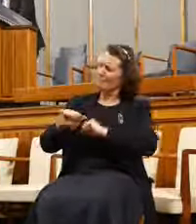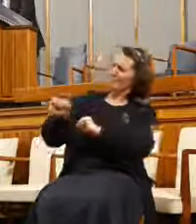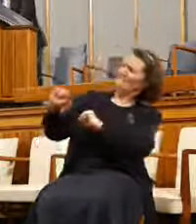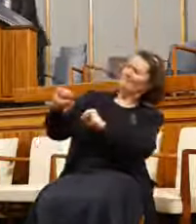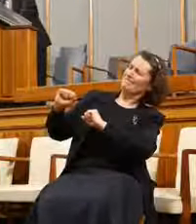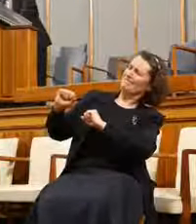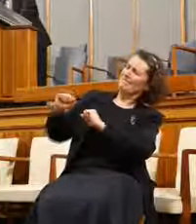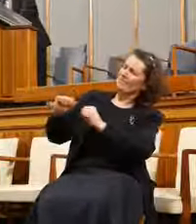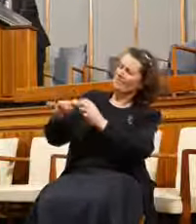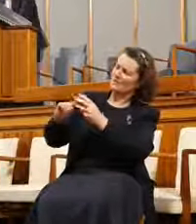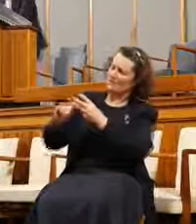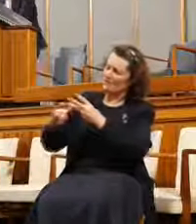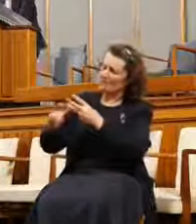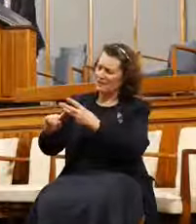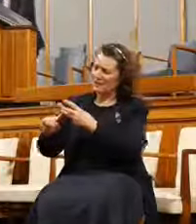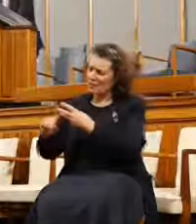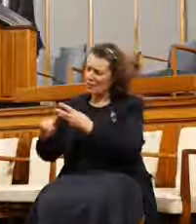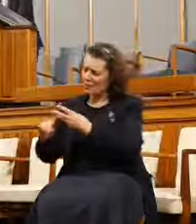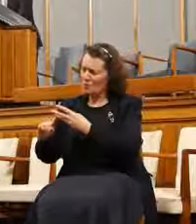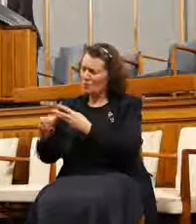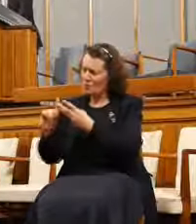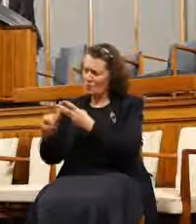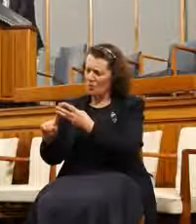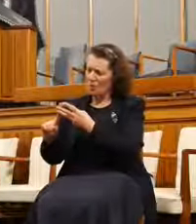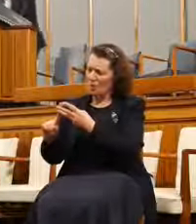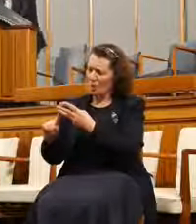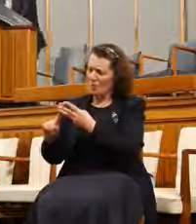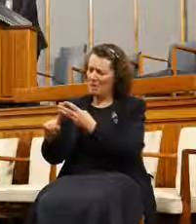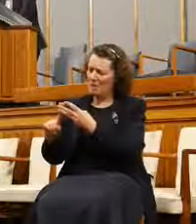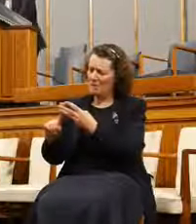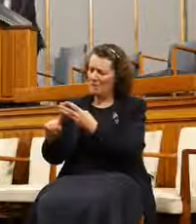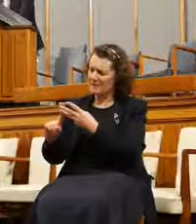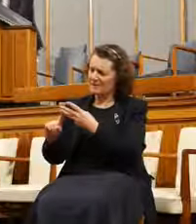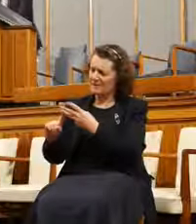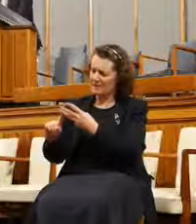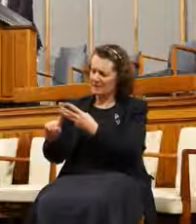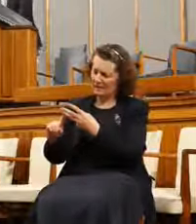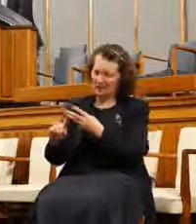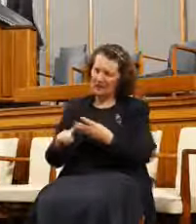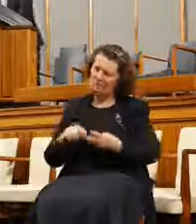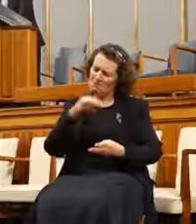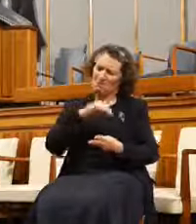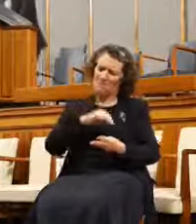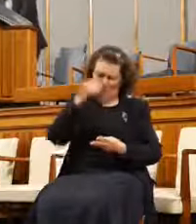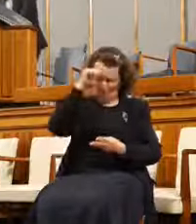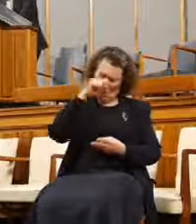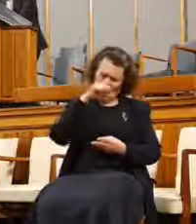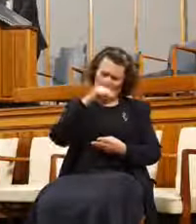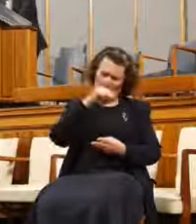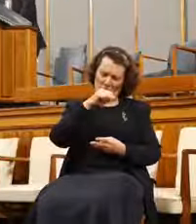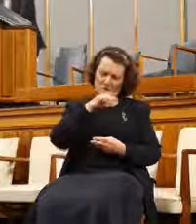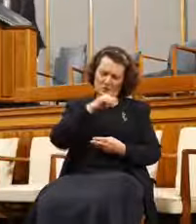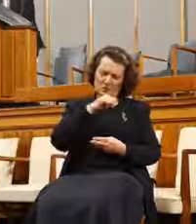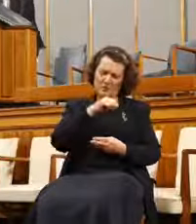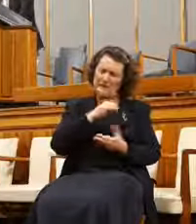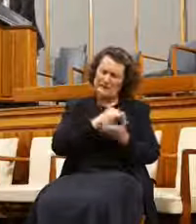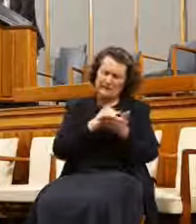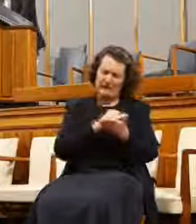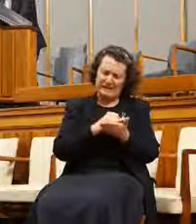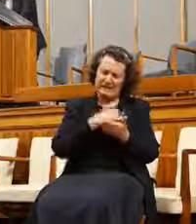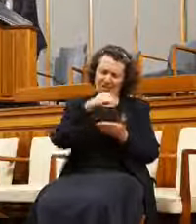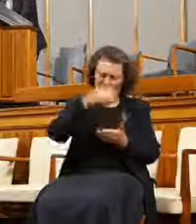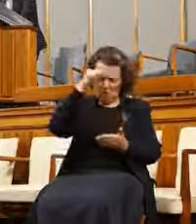away all that determination to cling to the things we have and know in this failing life,